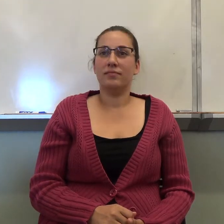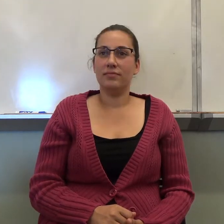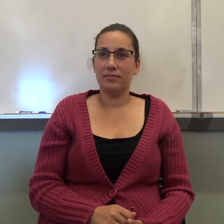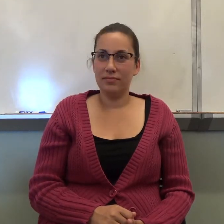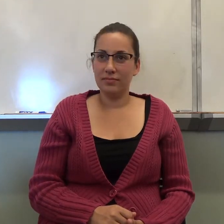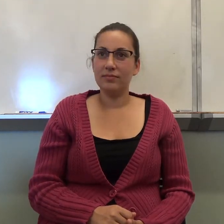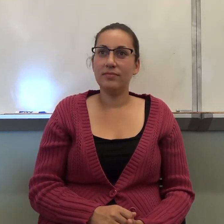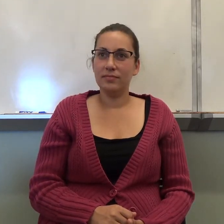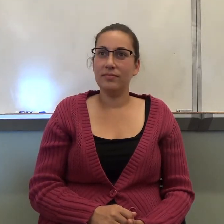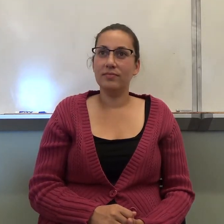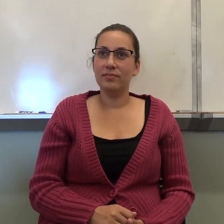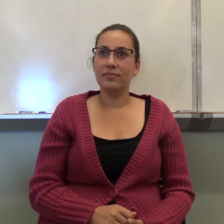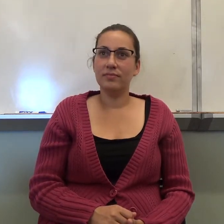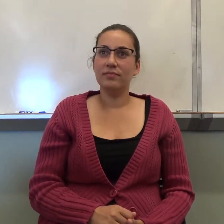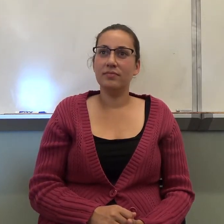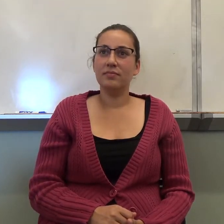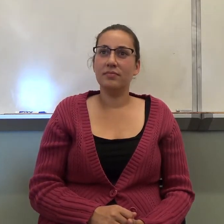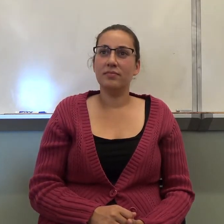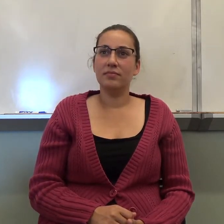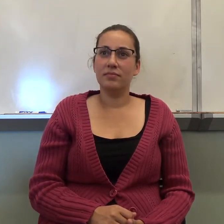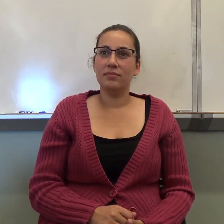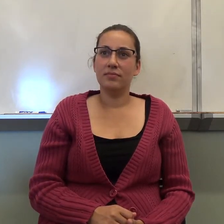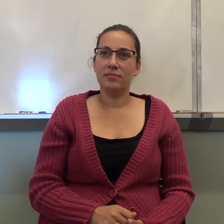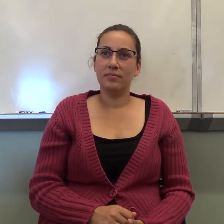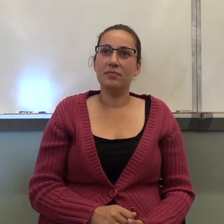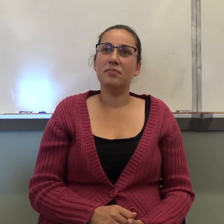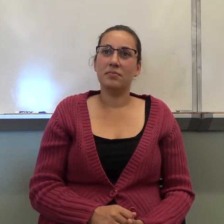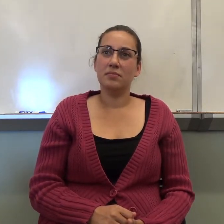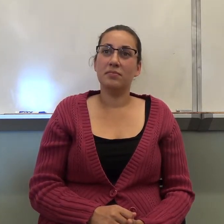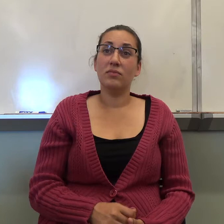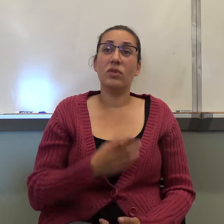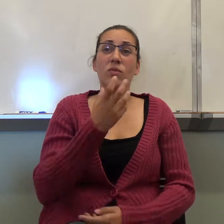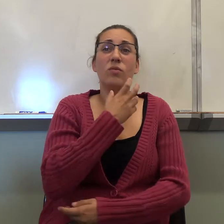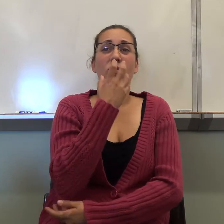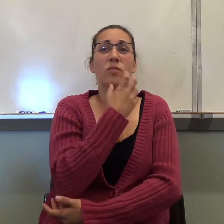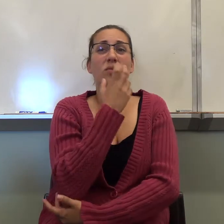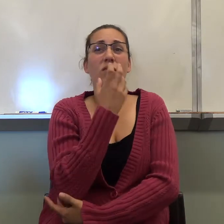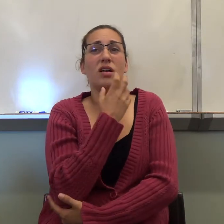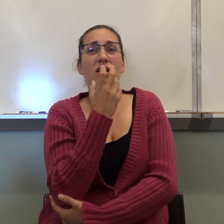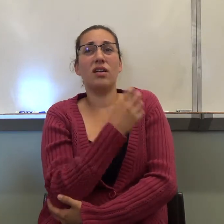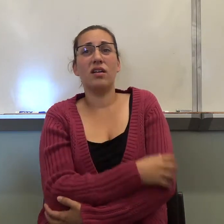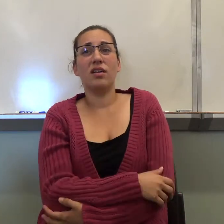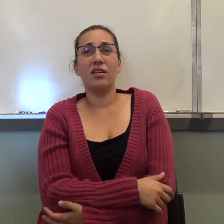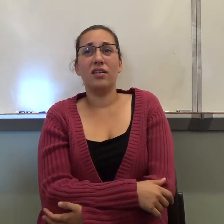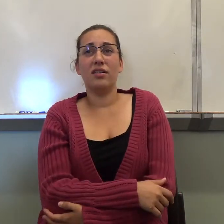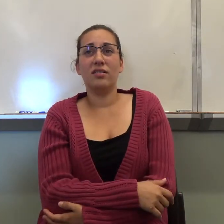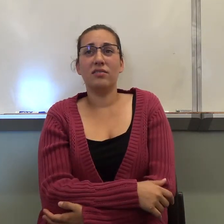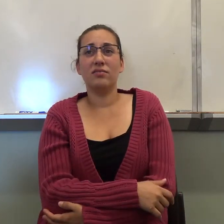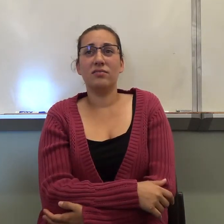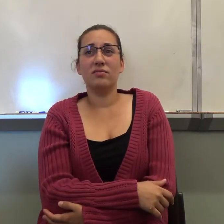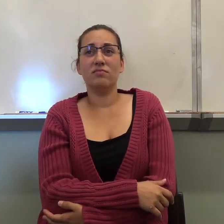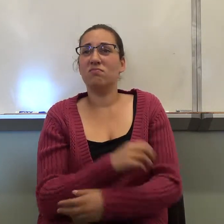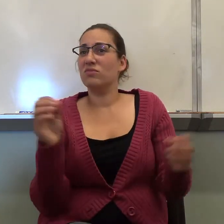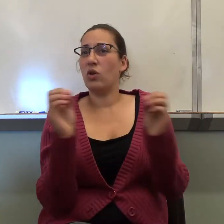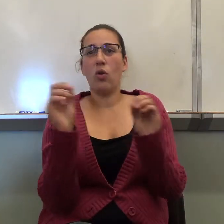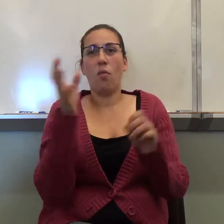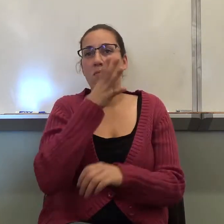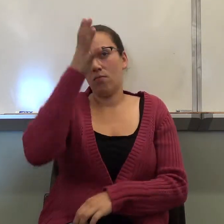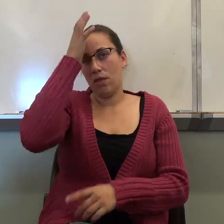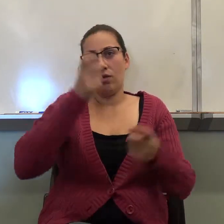right, so that gives you a -16. Yeah, that's for sure. That's easy enough. Here, minus times a minus is a plus, and that's,